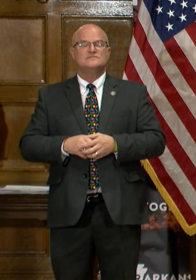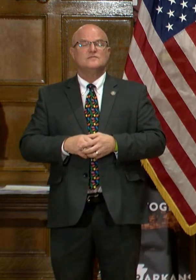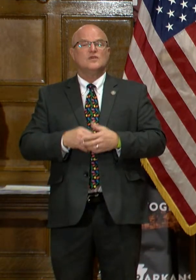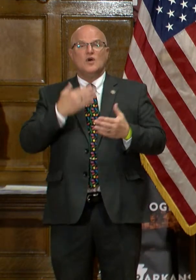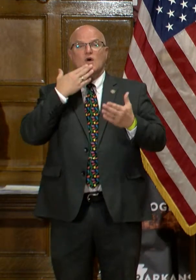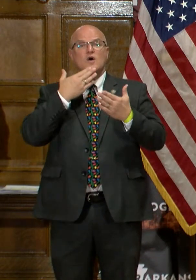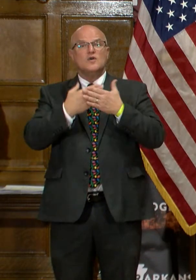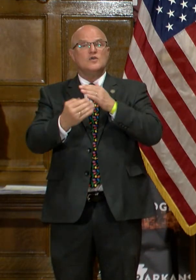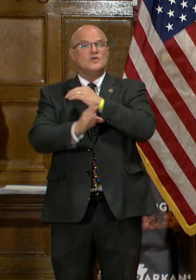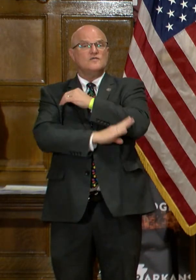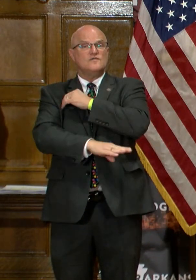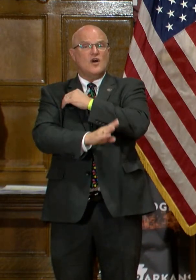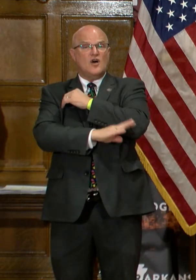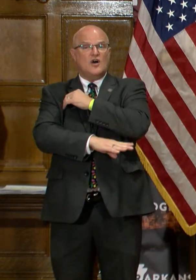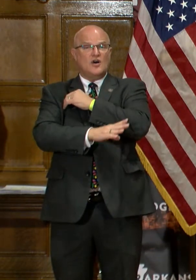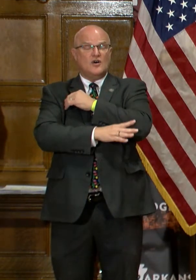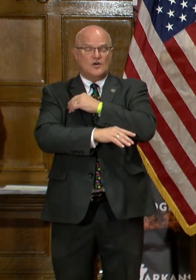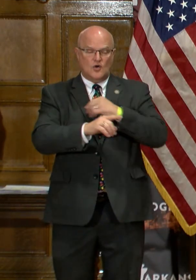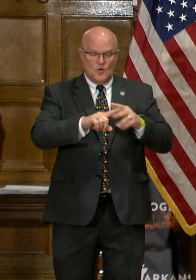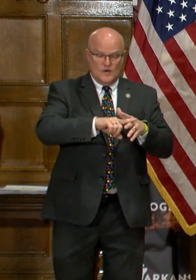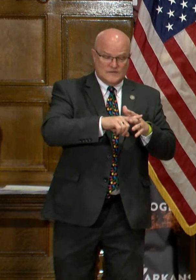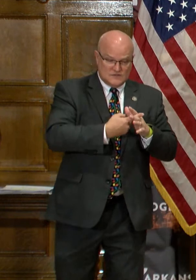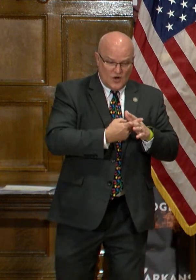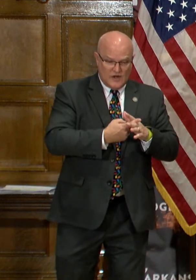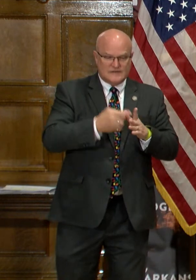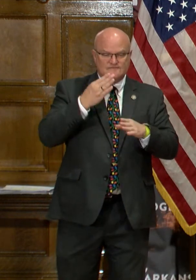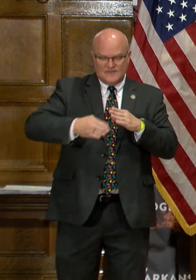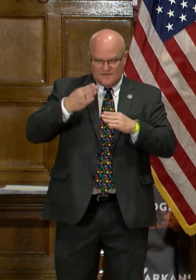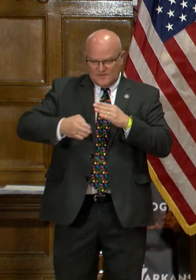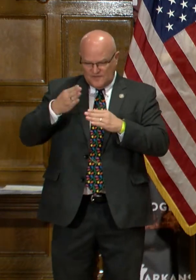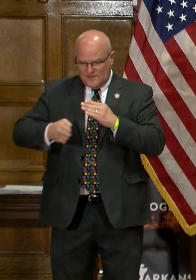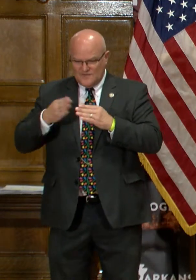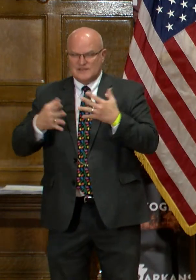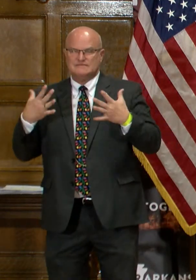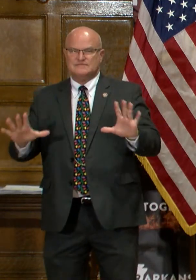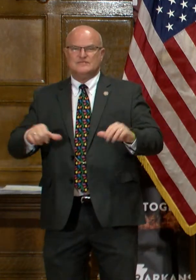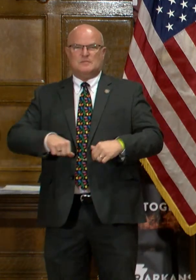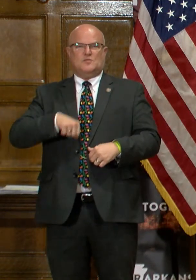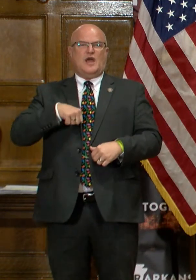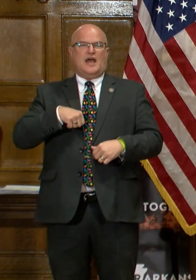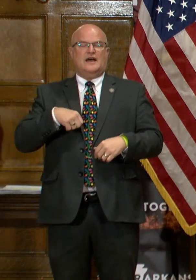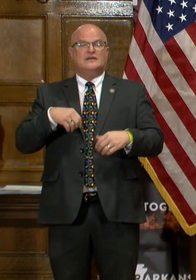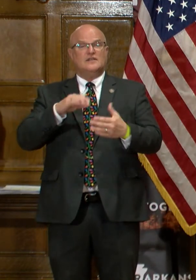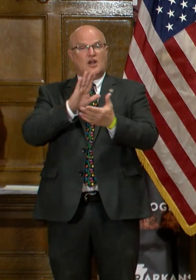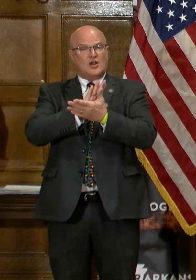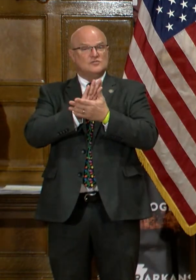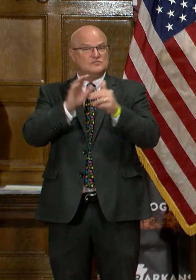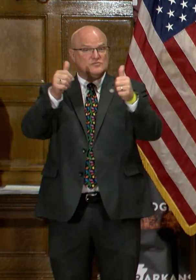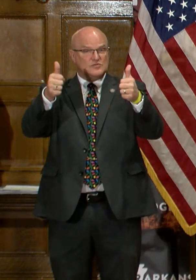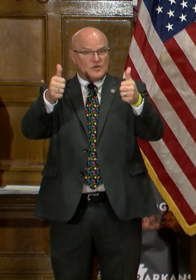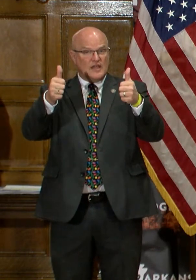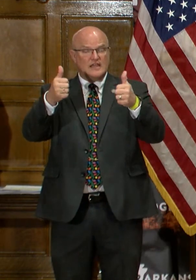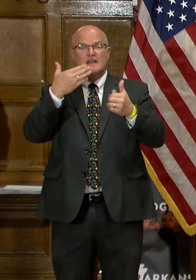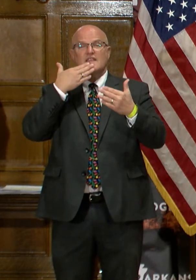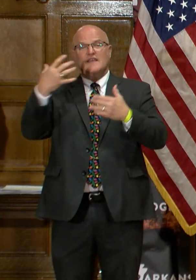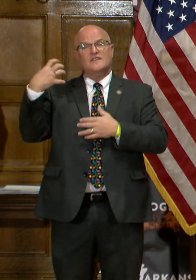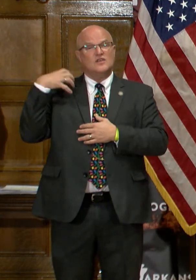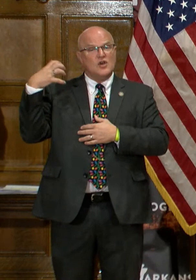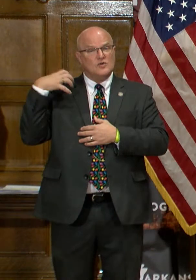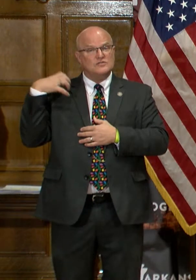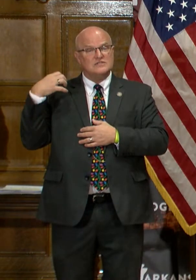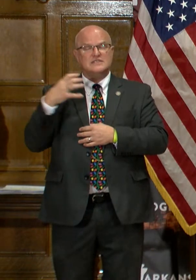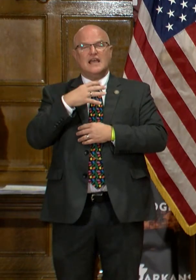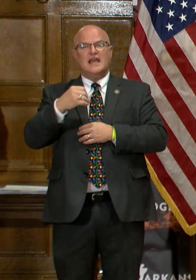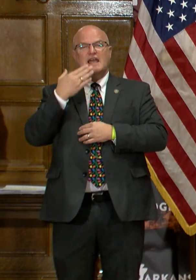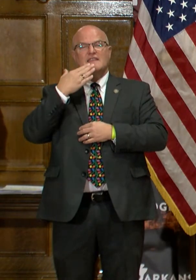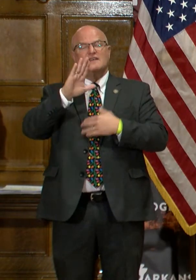fall. We have finished everything that we have started so far, and we're very proud of that. We thank our schools, we thank our coaches, and